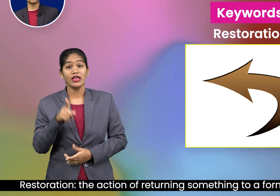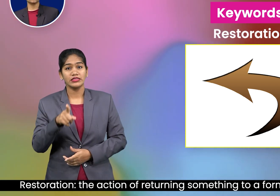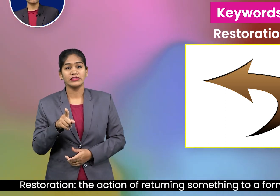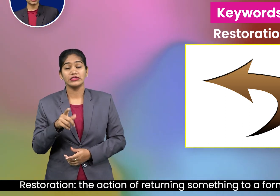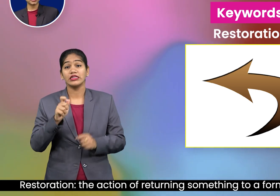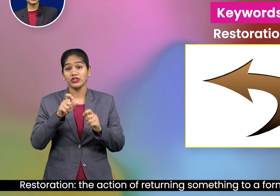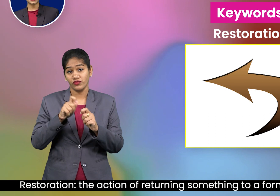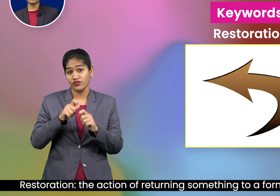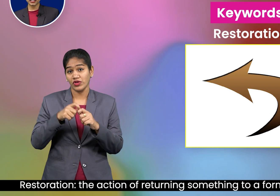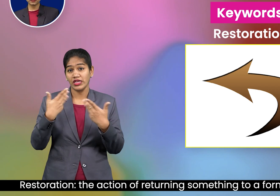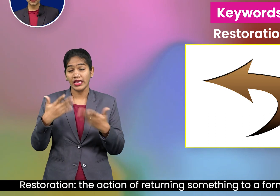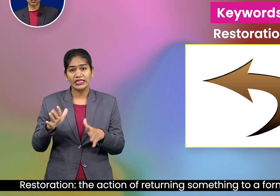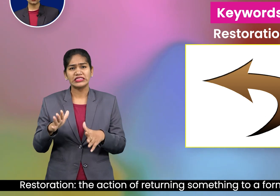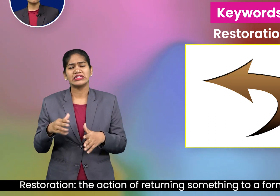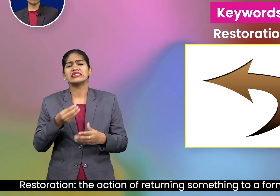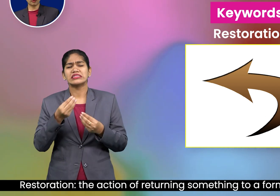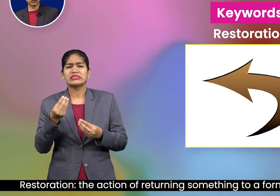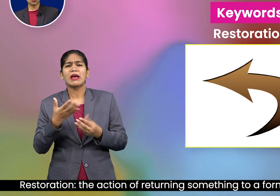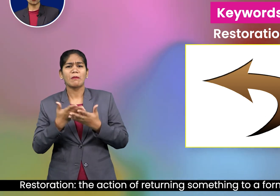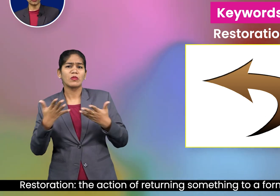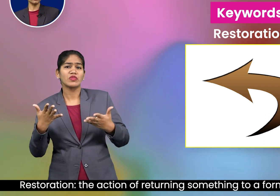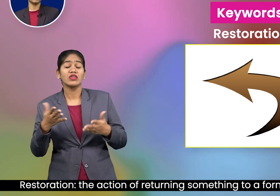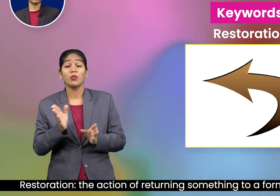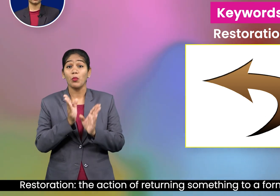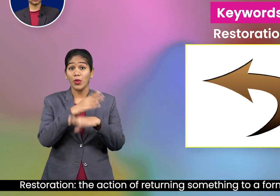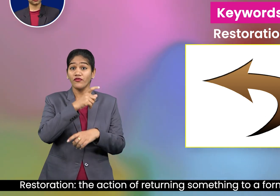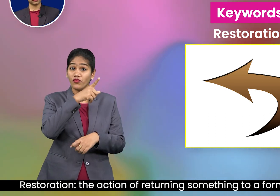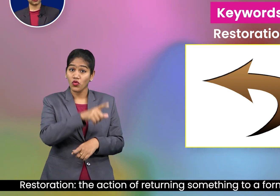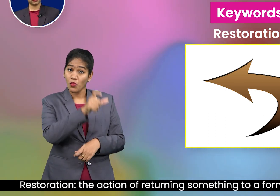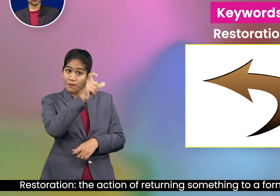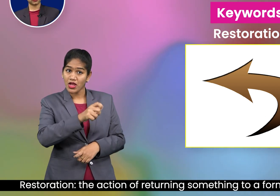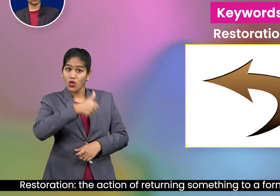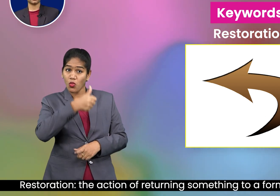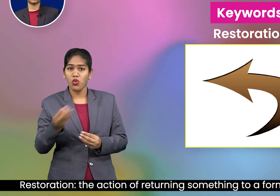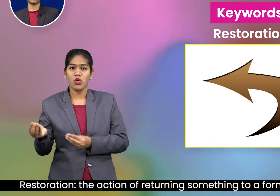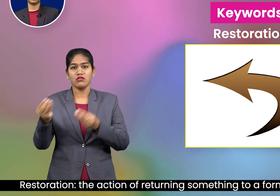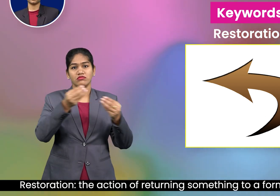The action of returning something to a former owner,